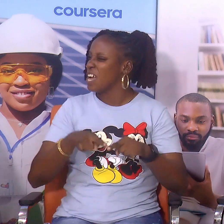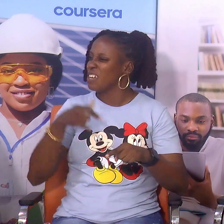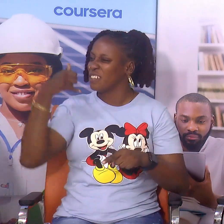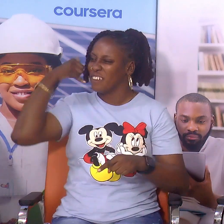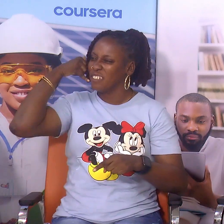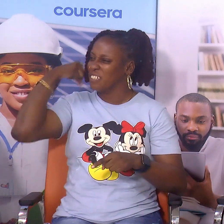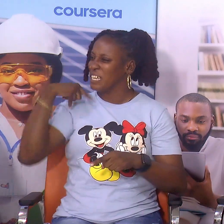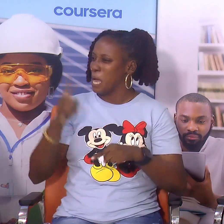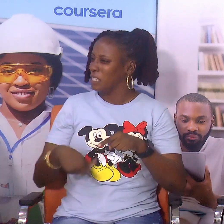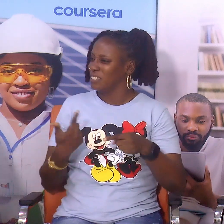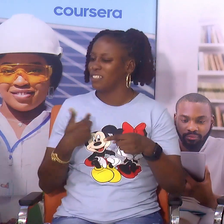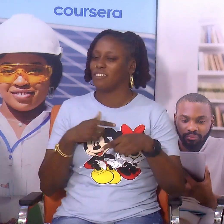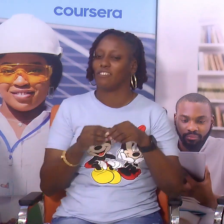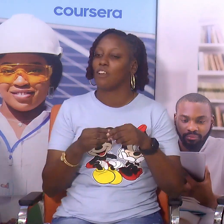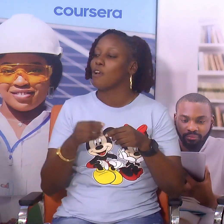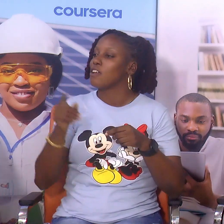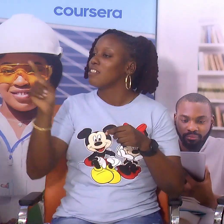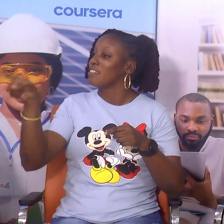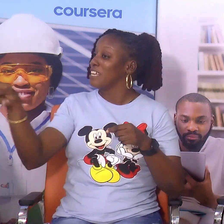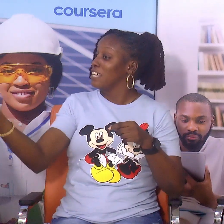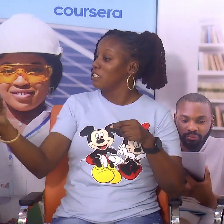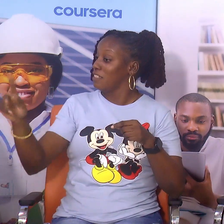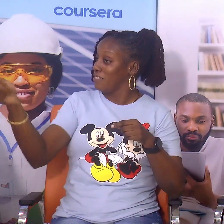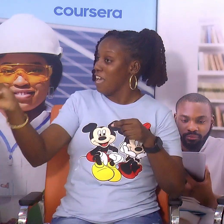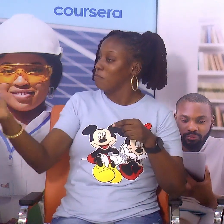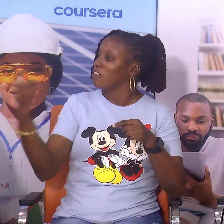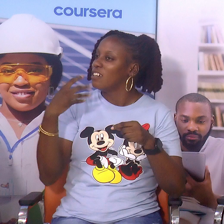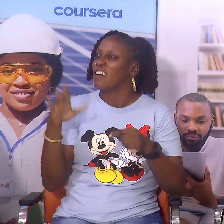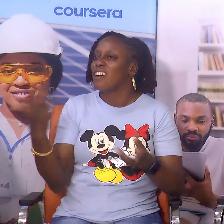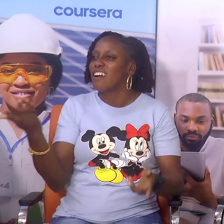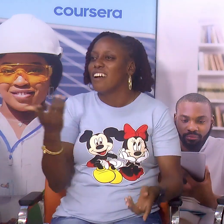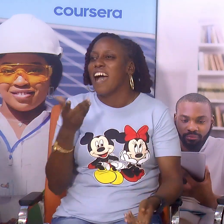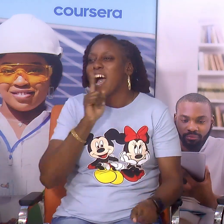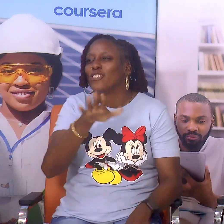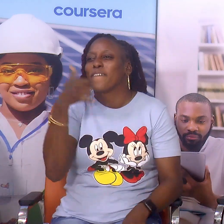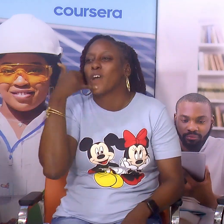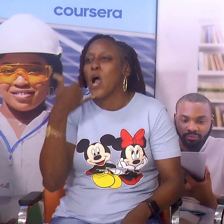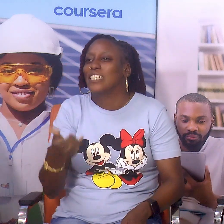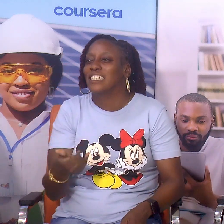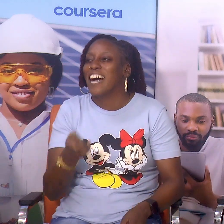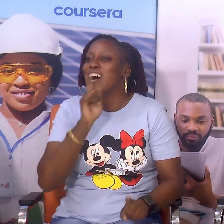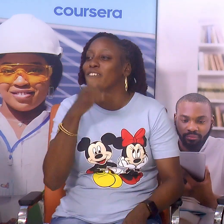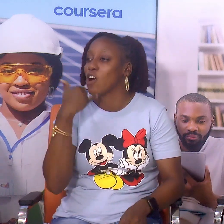I see the phone ring, but I can't talk on the phone. But